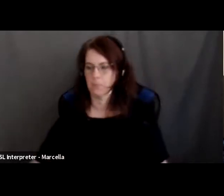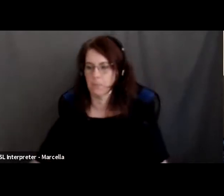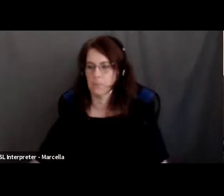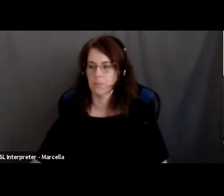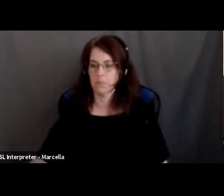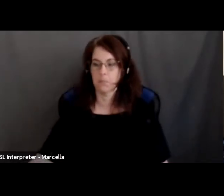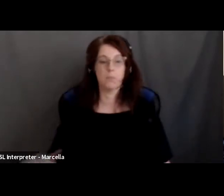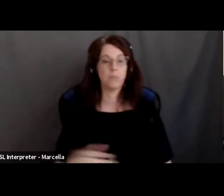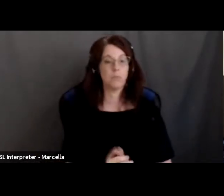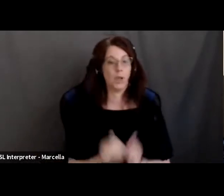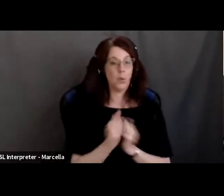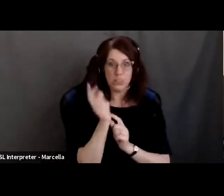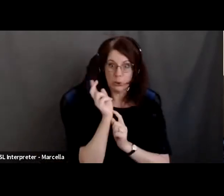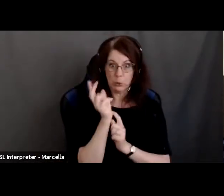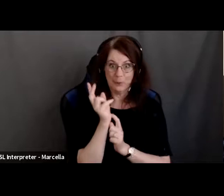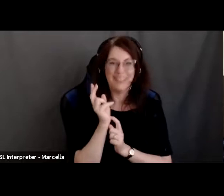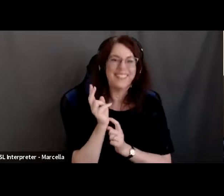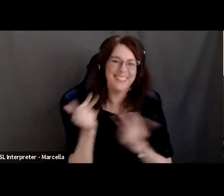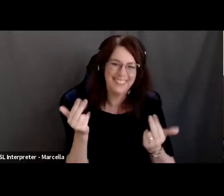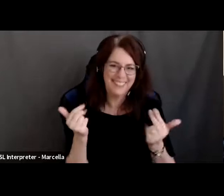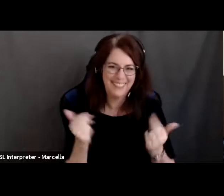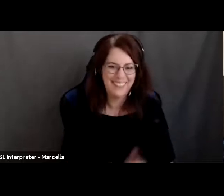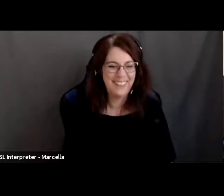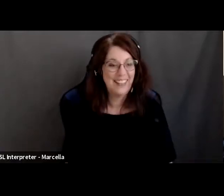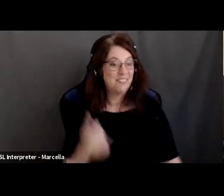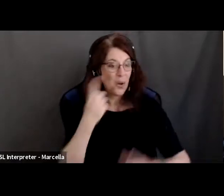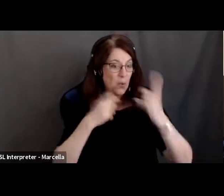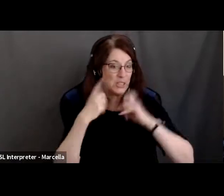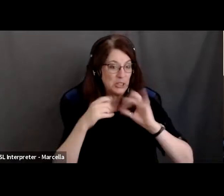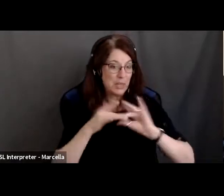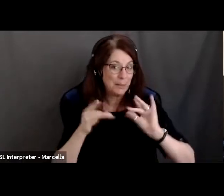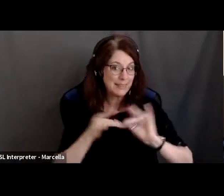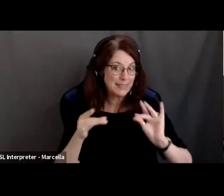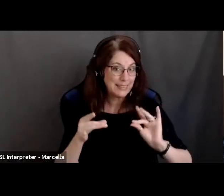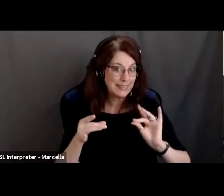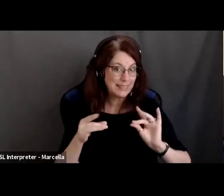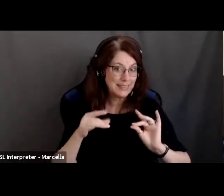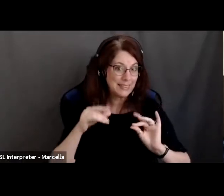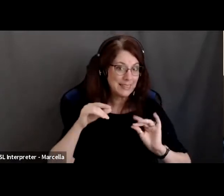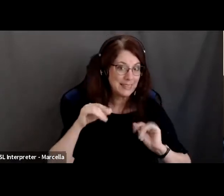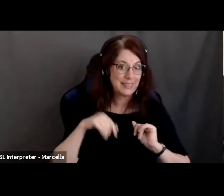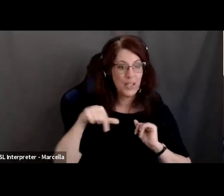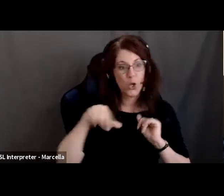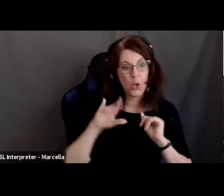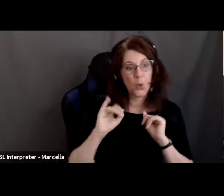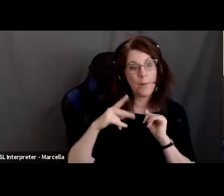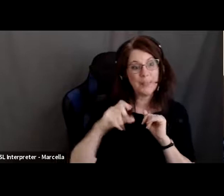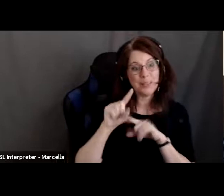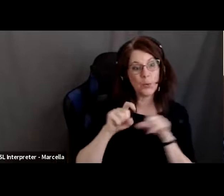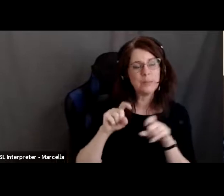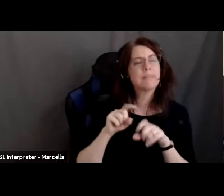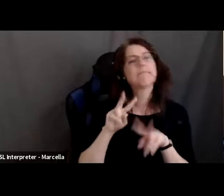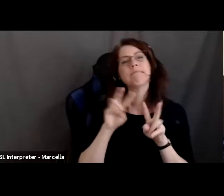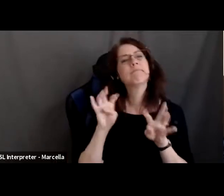And with 2 minutes to go, if anybody has any questions, comments, quips, queries,